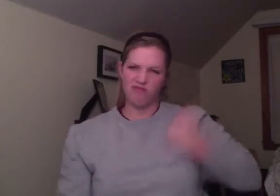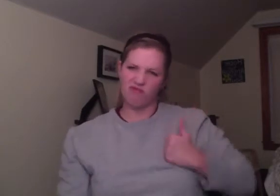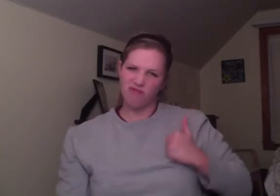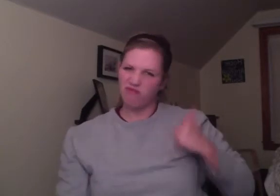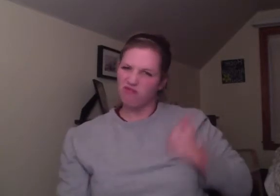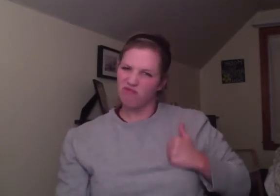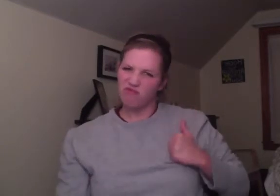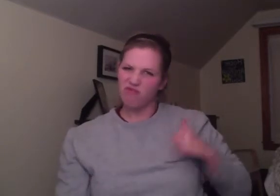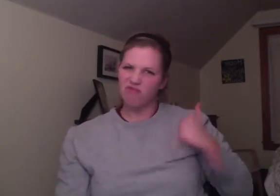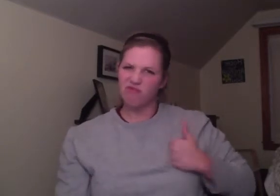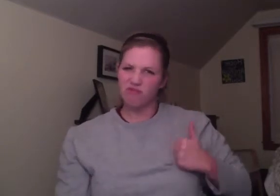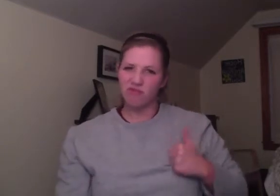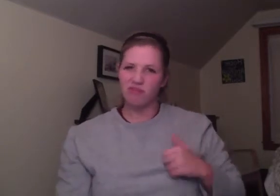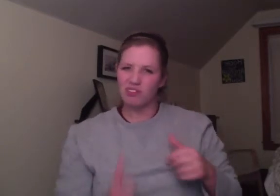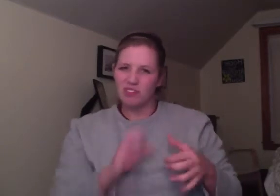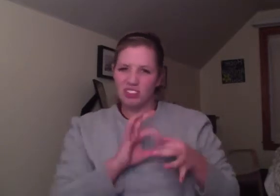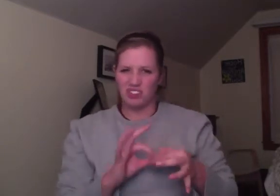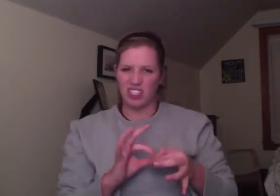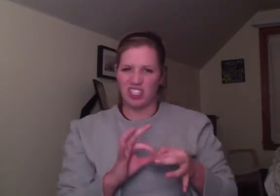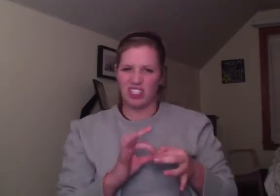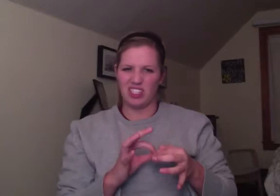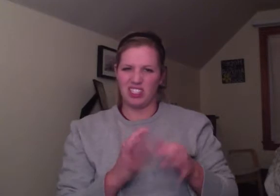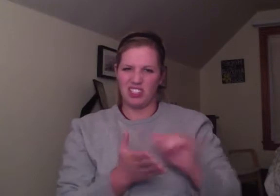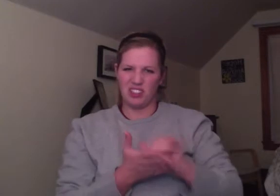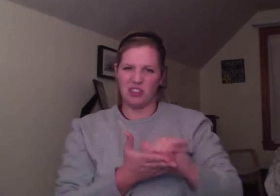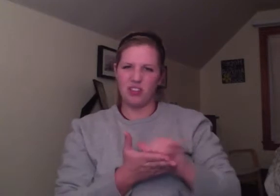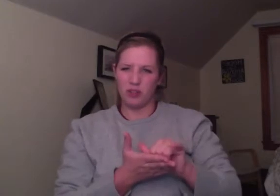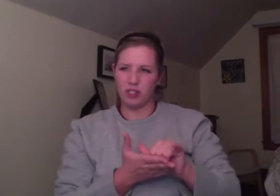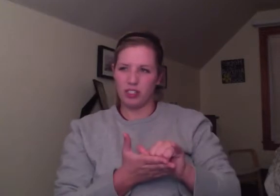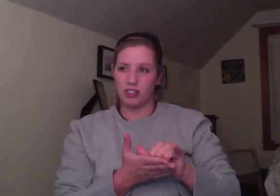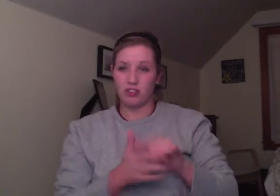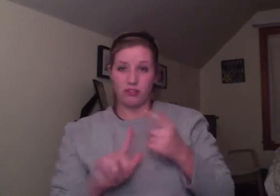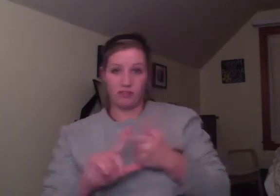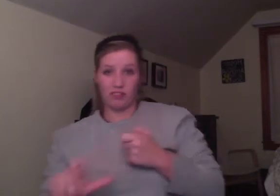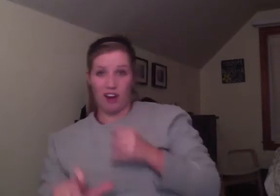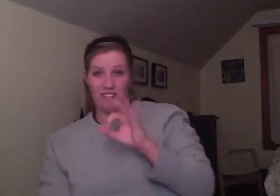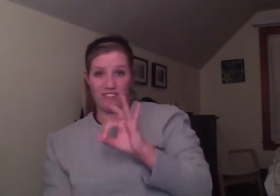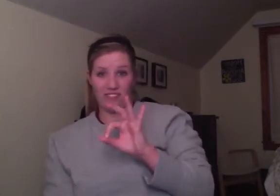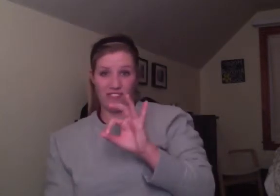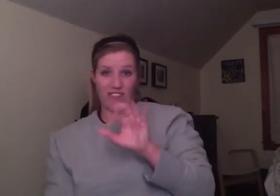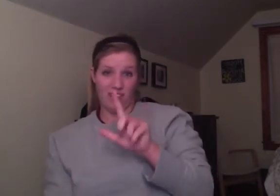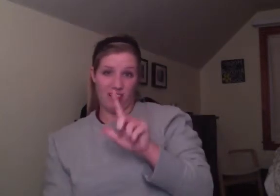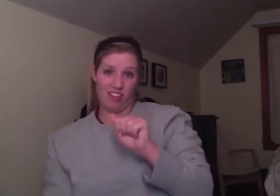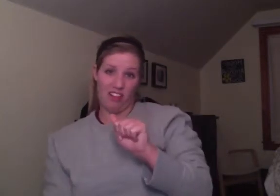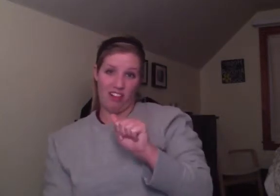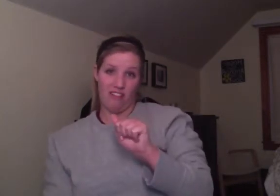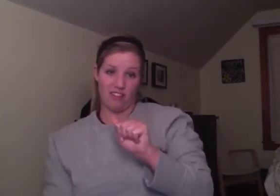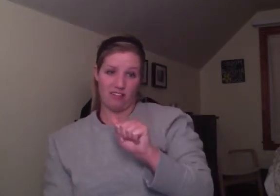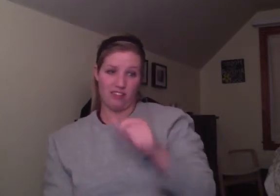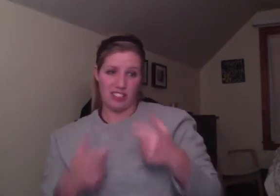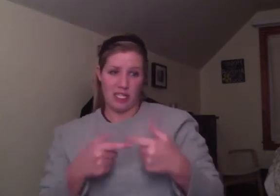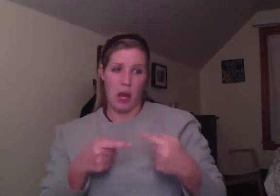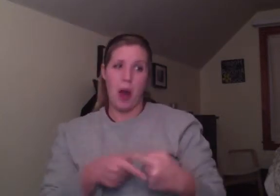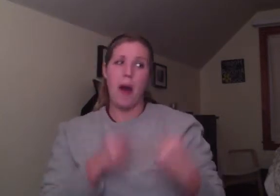of New York City. And being from Florida, Orlando's no New York, so I tried to capture